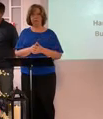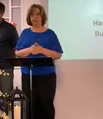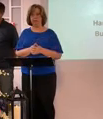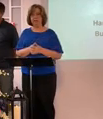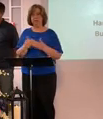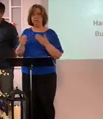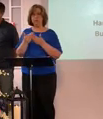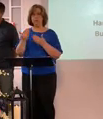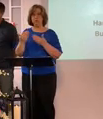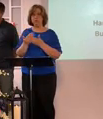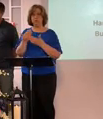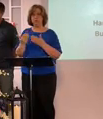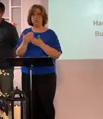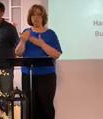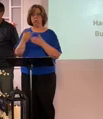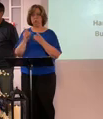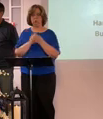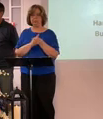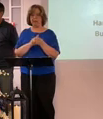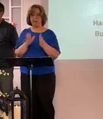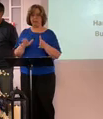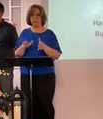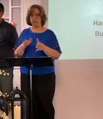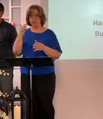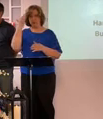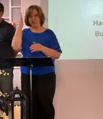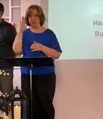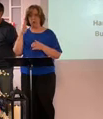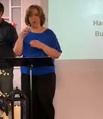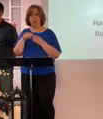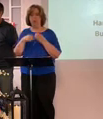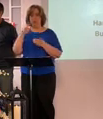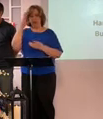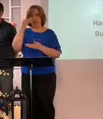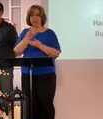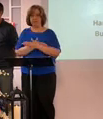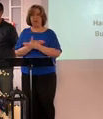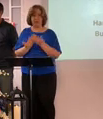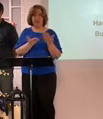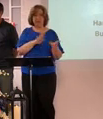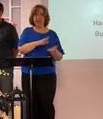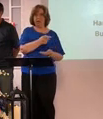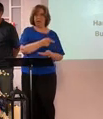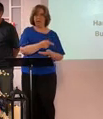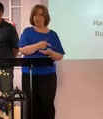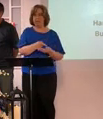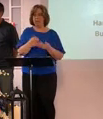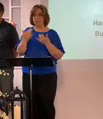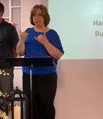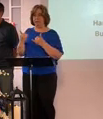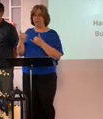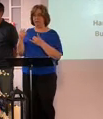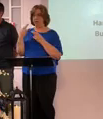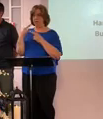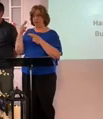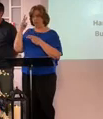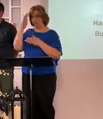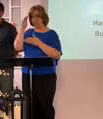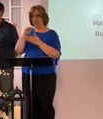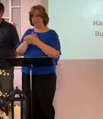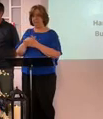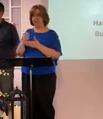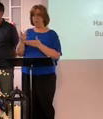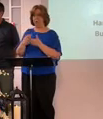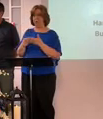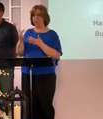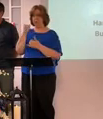story. So we look at each other and that was it. I was like, what is going on? What happened? You know? So